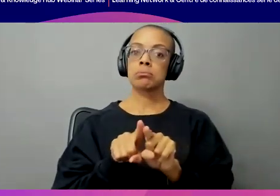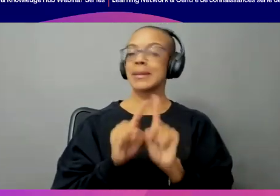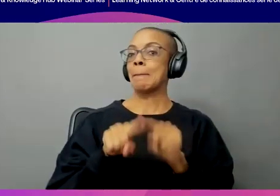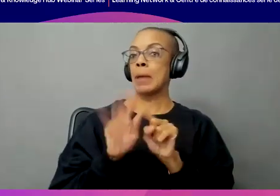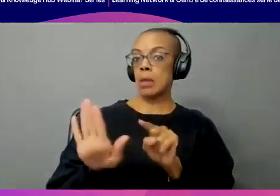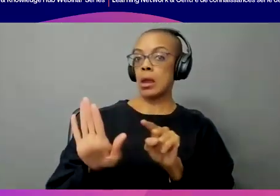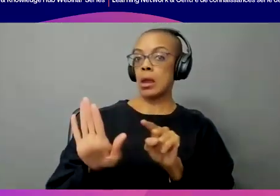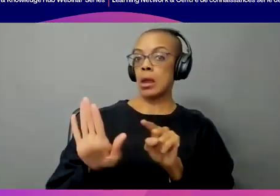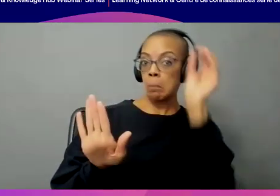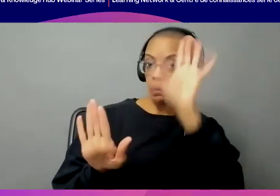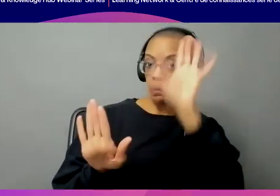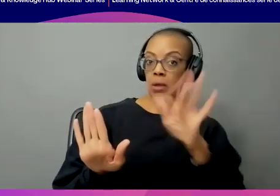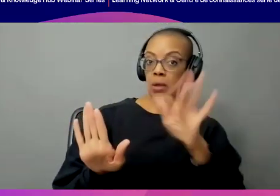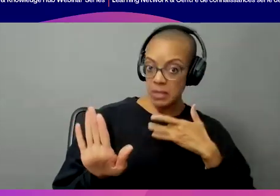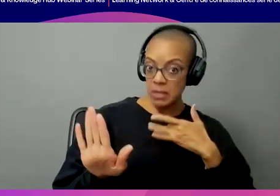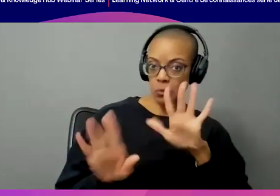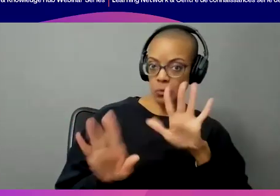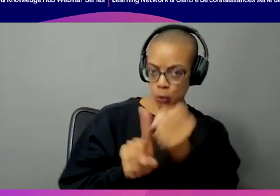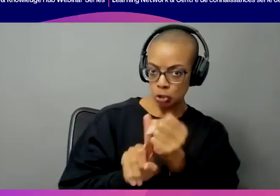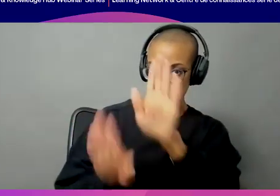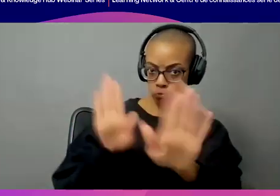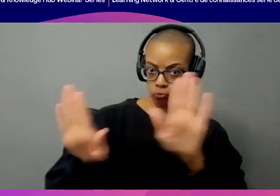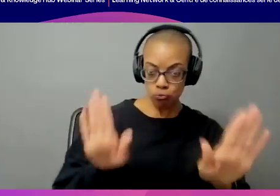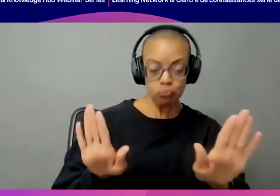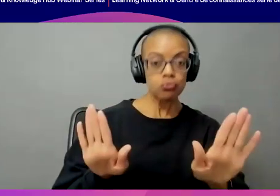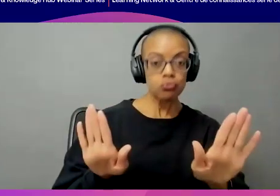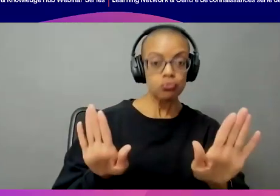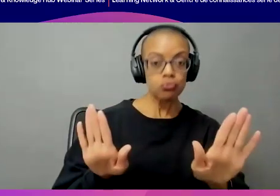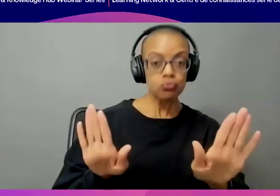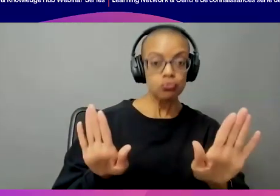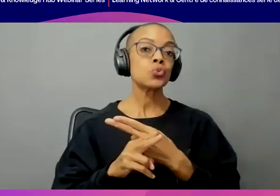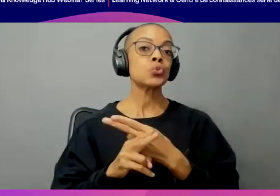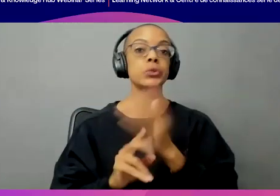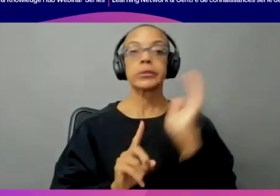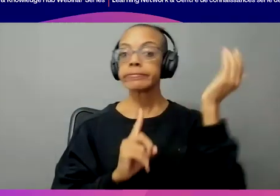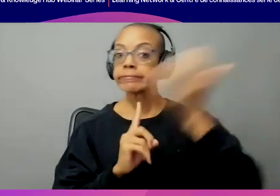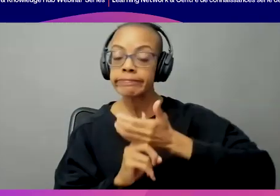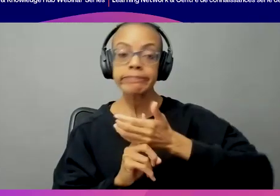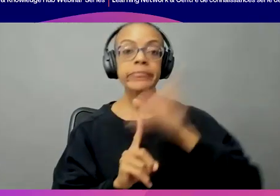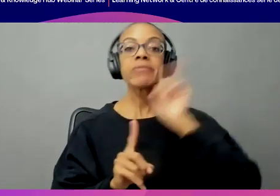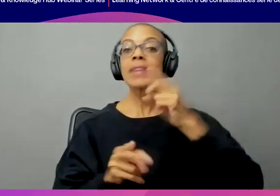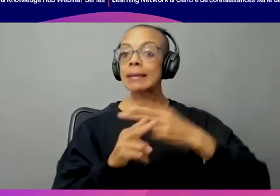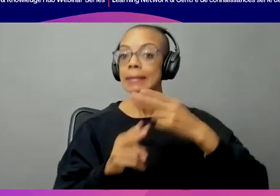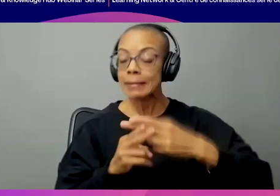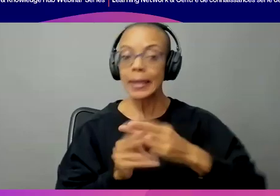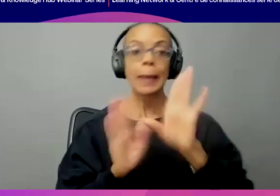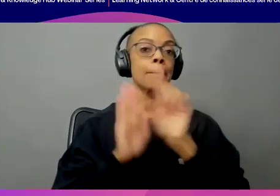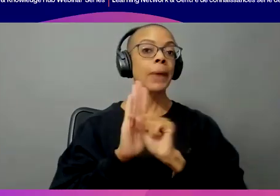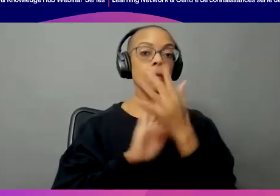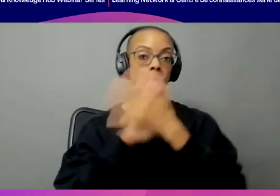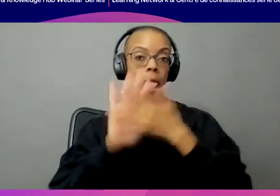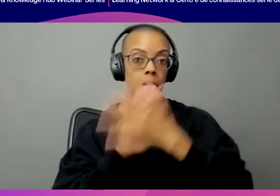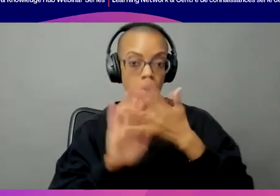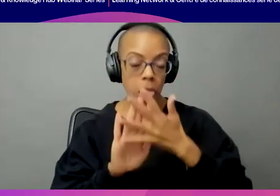feel or what their situation is, use a pseudonym or an avatar or change names or blur background so they